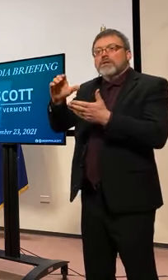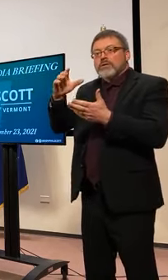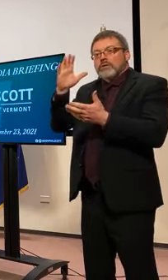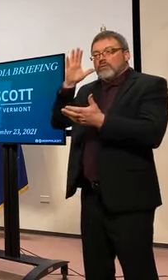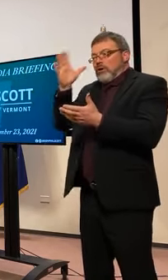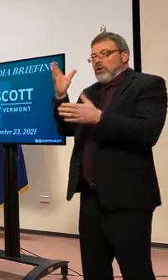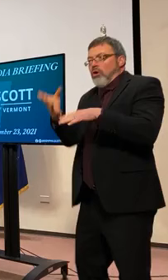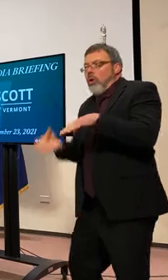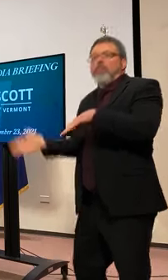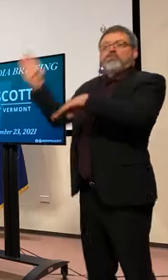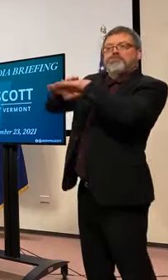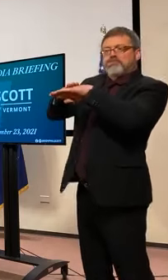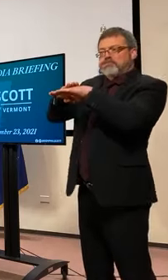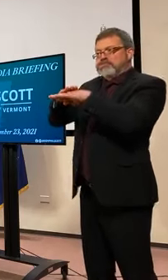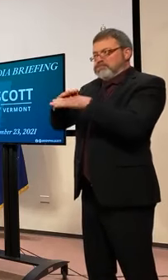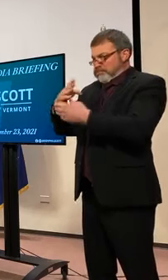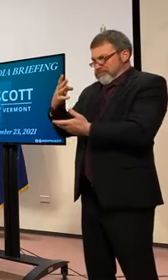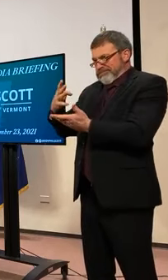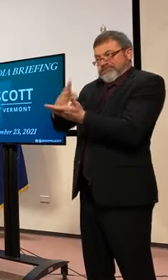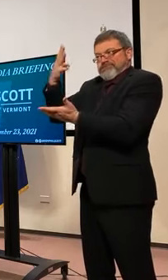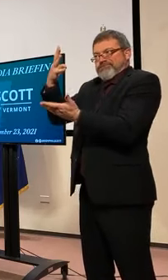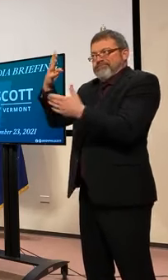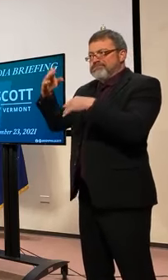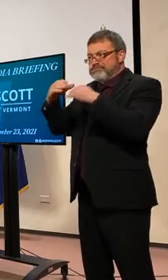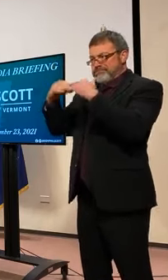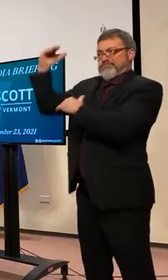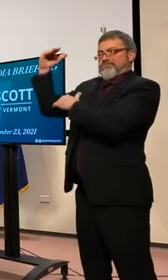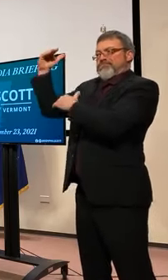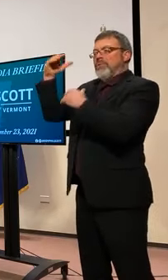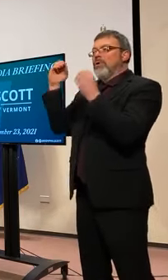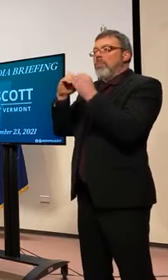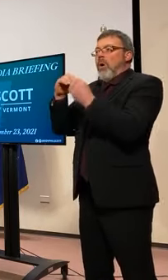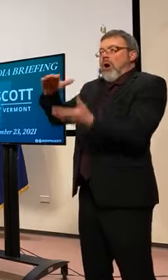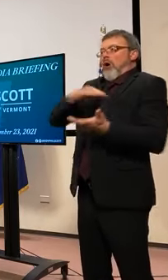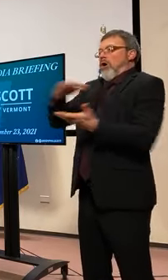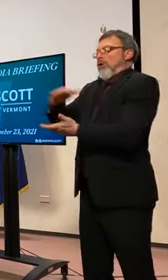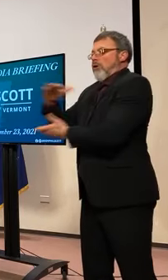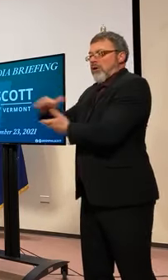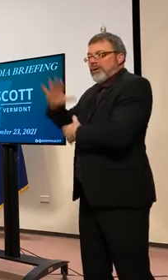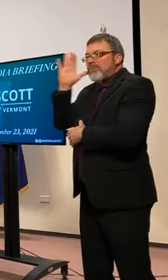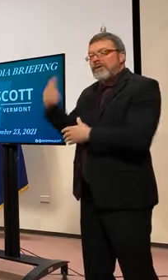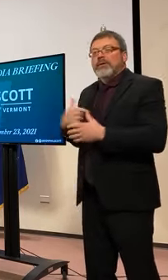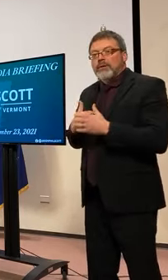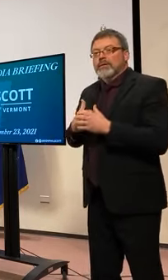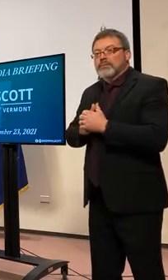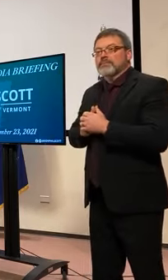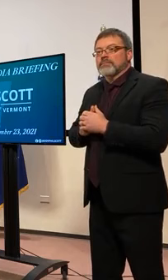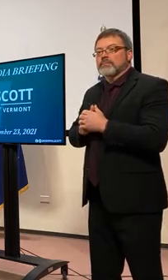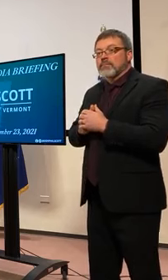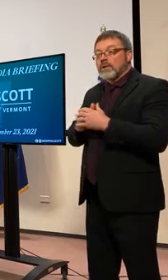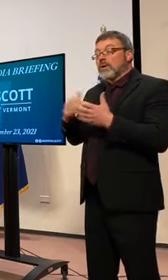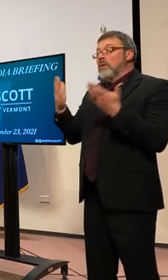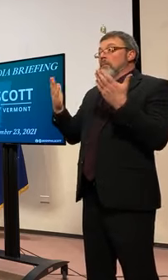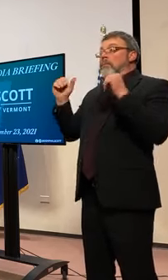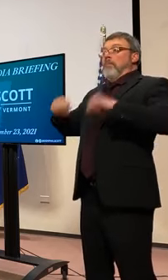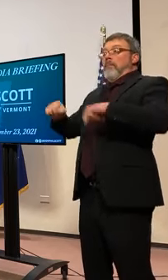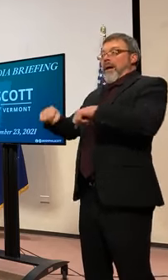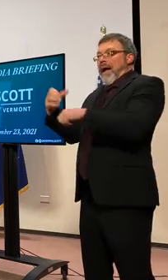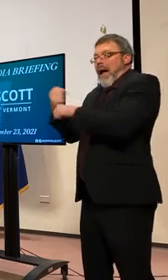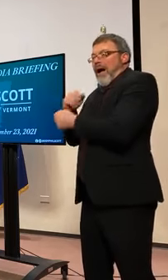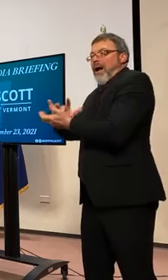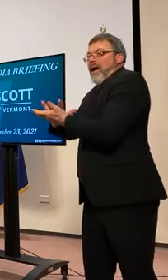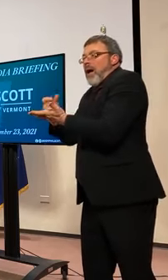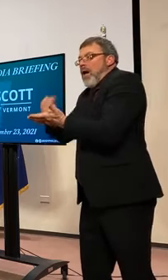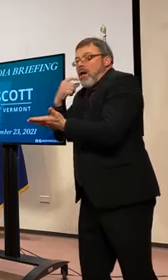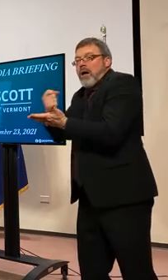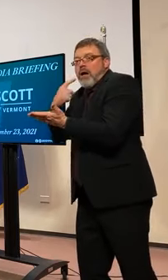December. They also reported that Merck and Pfizer antiviral pills could be approved by the FDA within the next couple